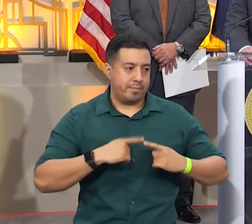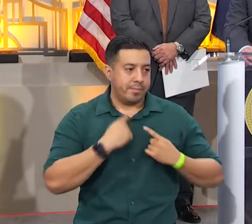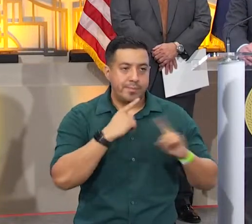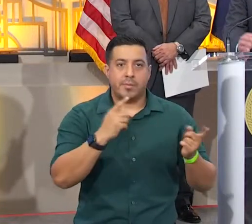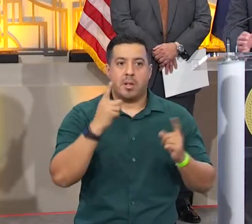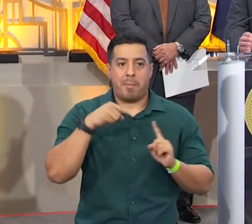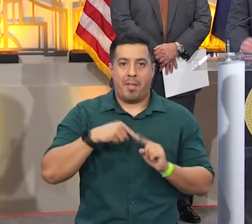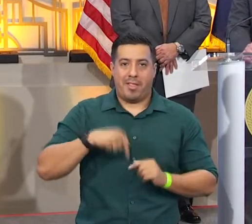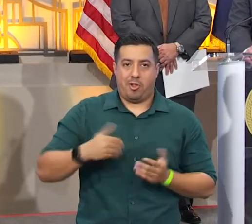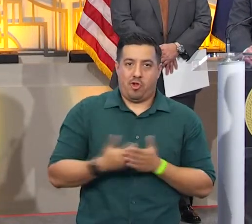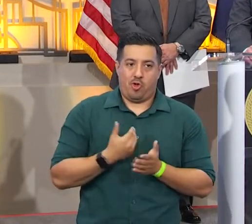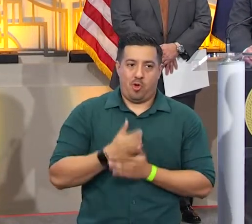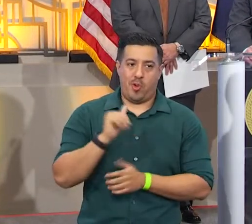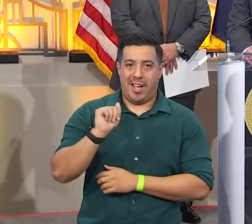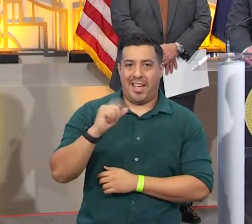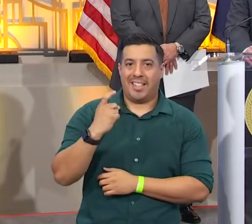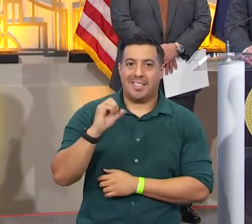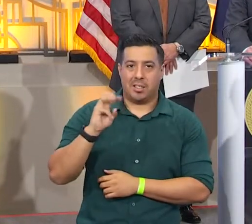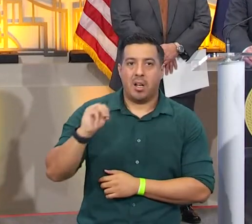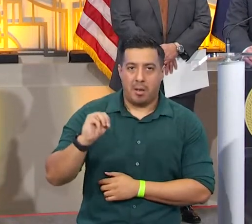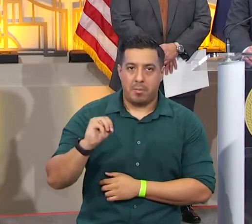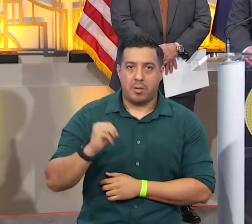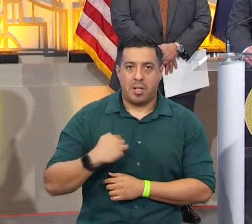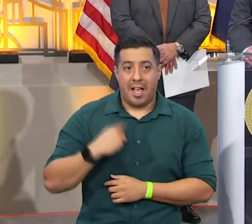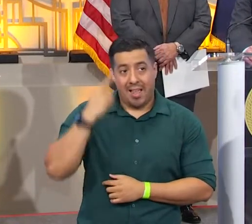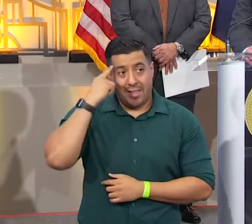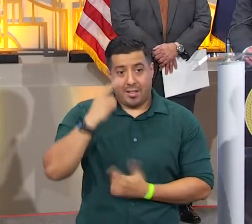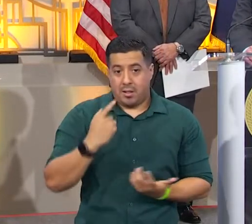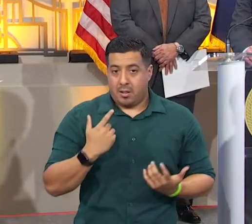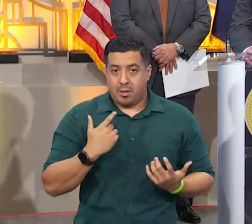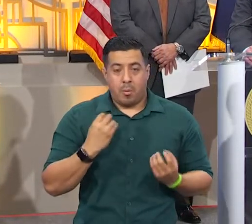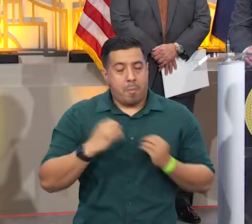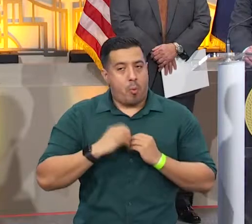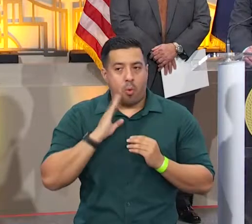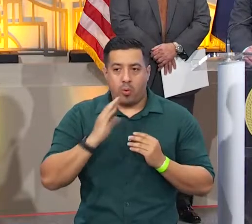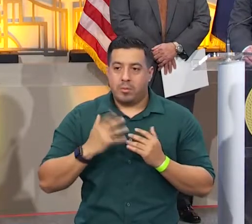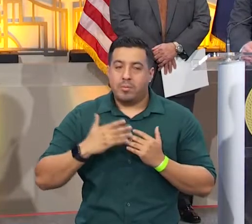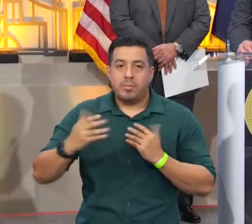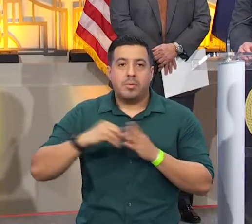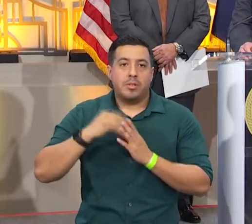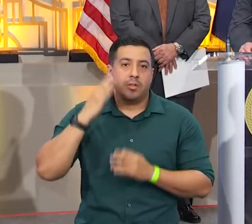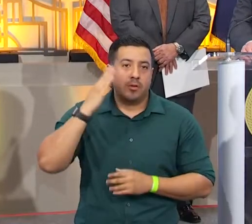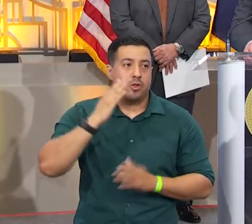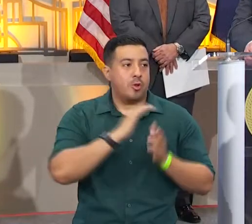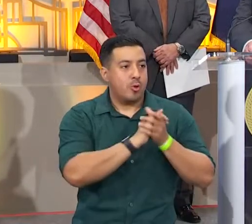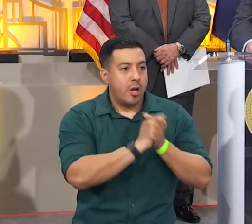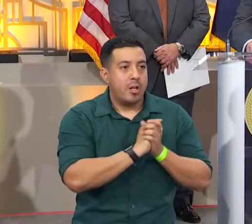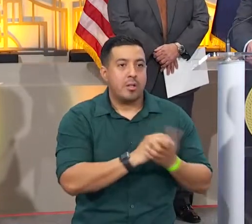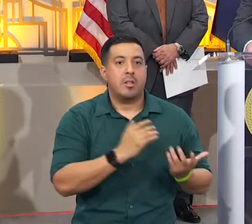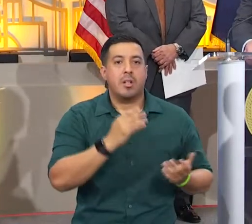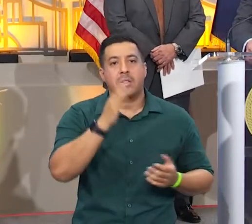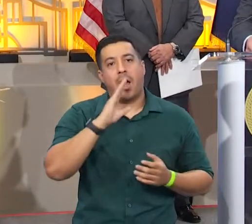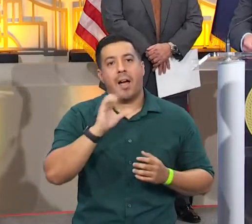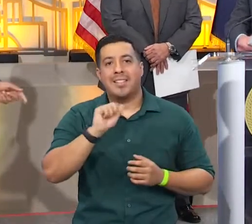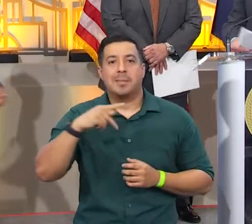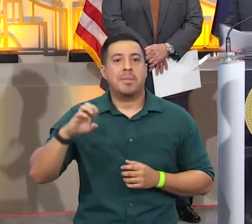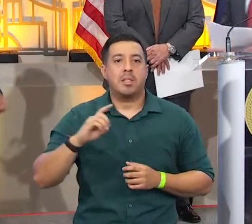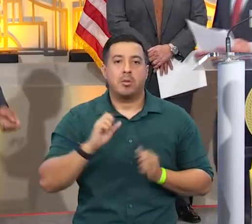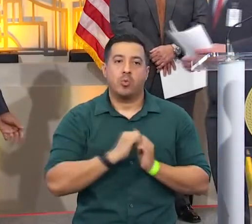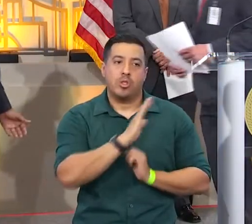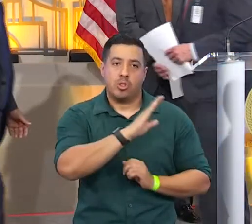Station. Mike, I think the best is yet to come. Congratulations again, and Godspeed with your plans moving forward.